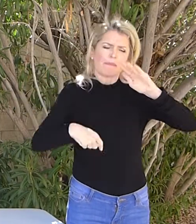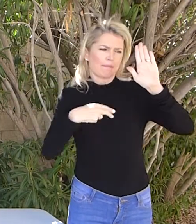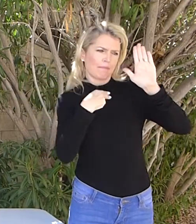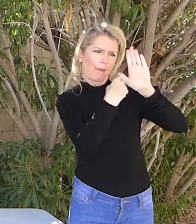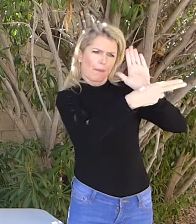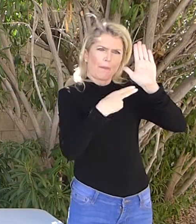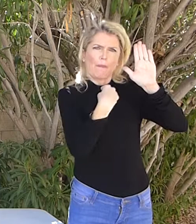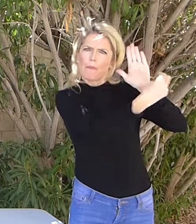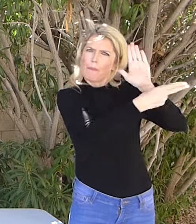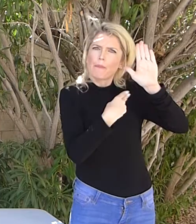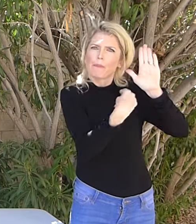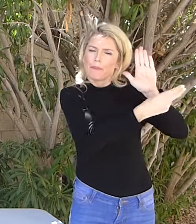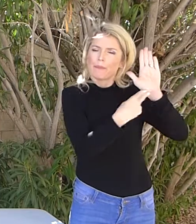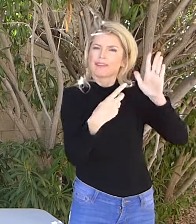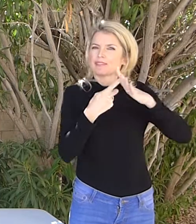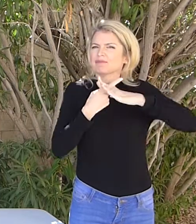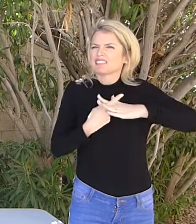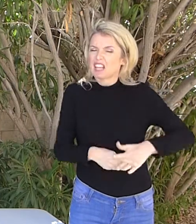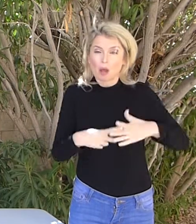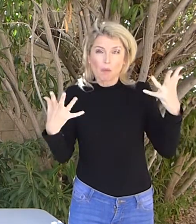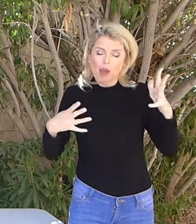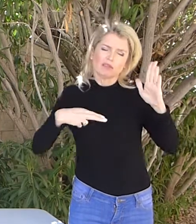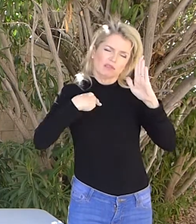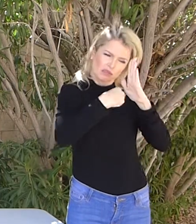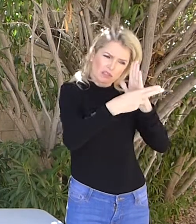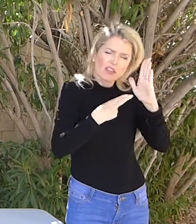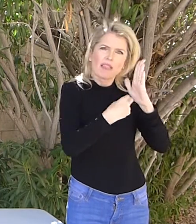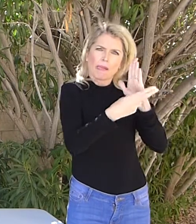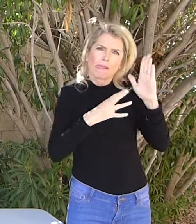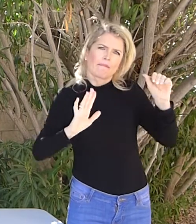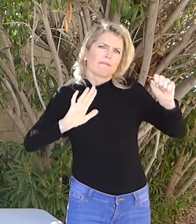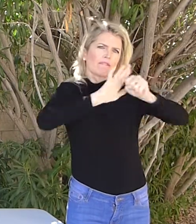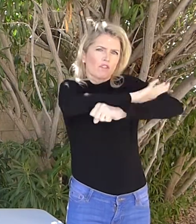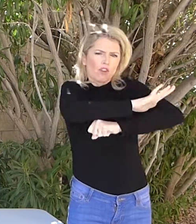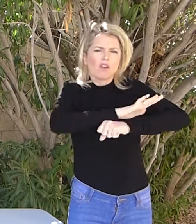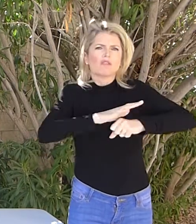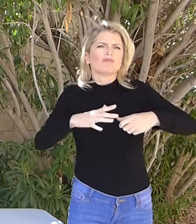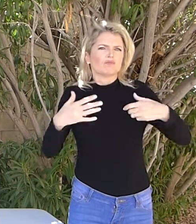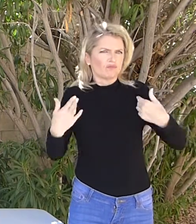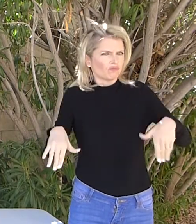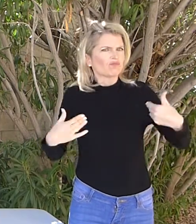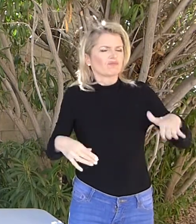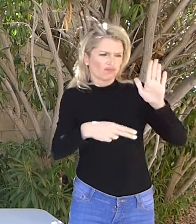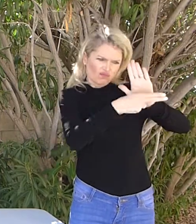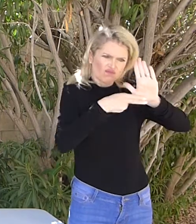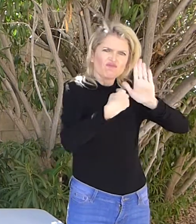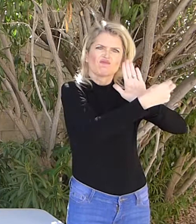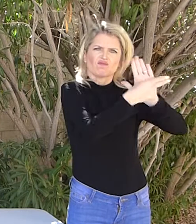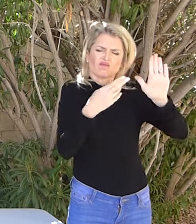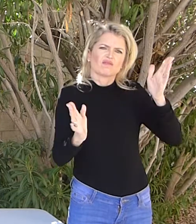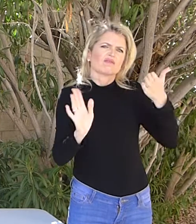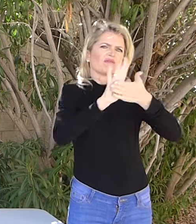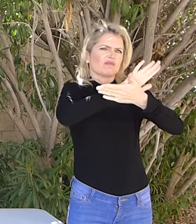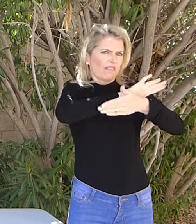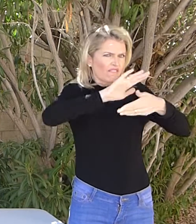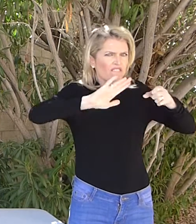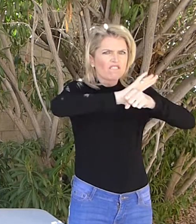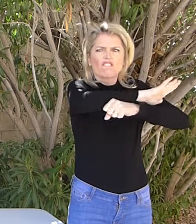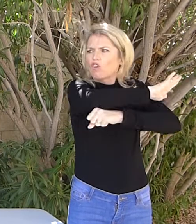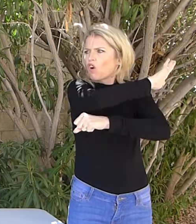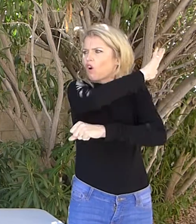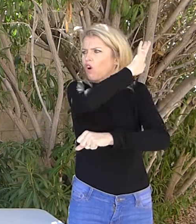So I'm starting by just going over and making sure that I have covered my